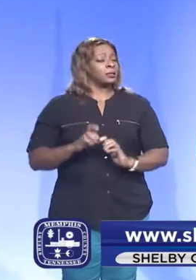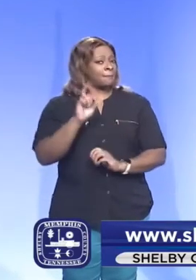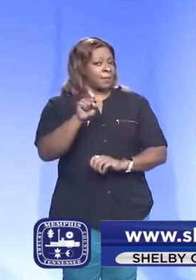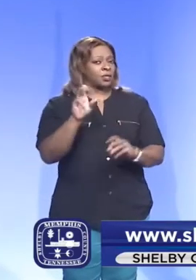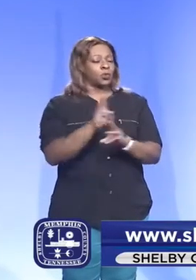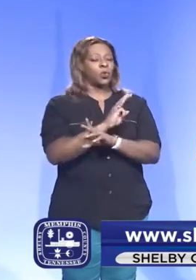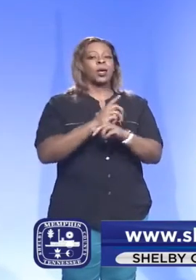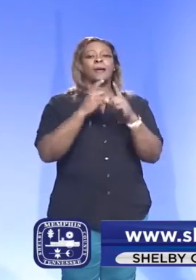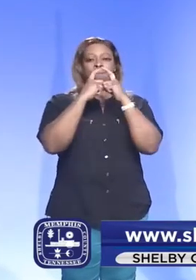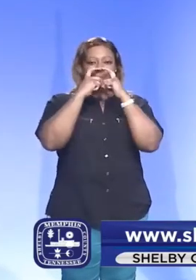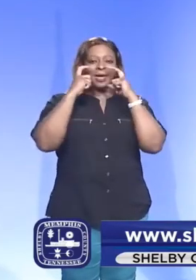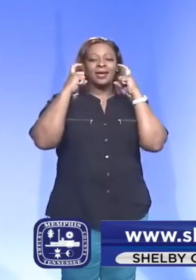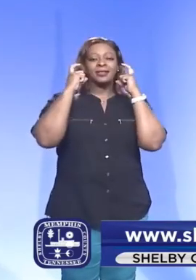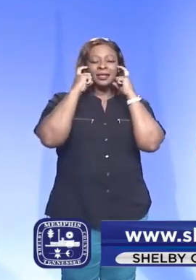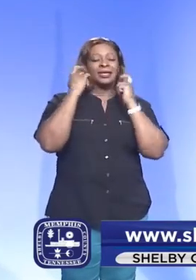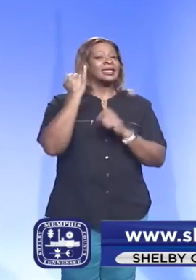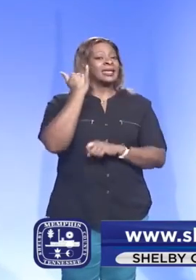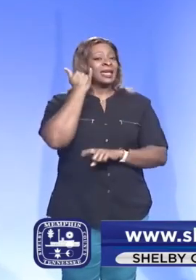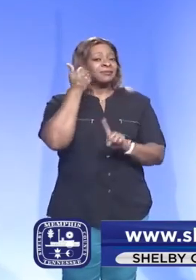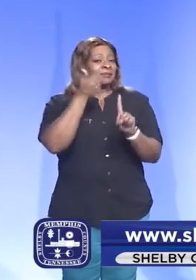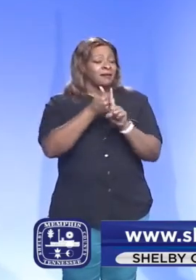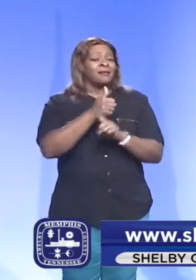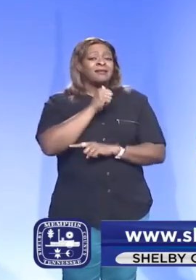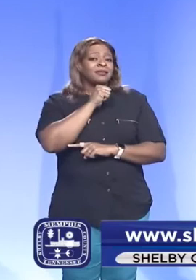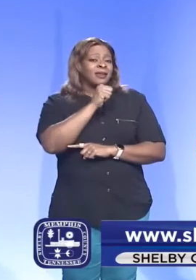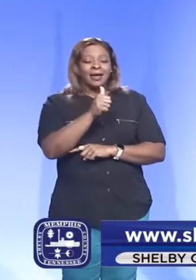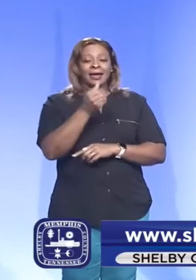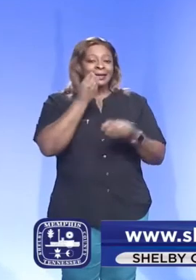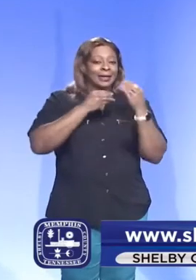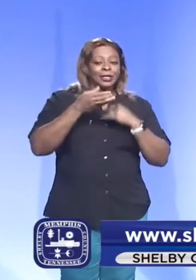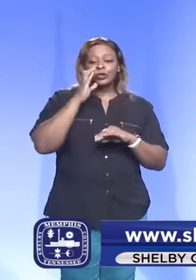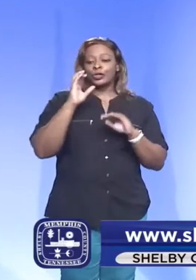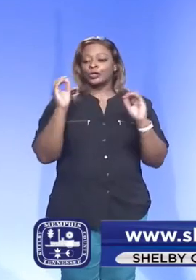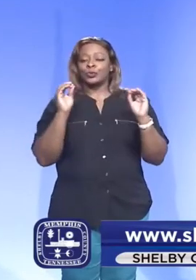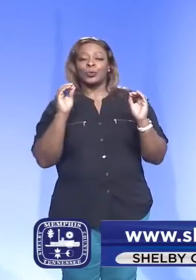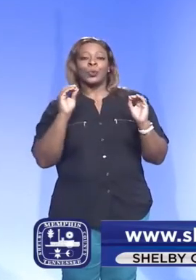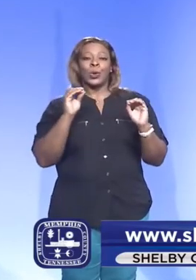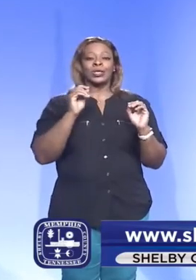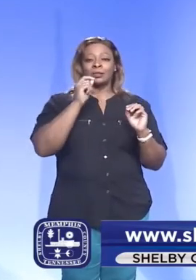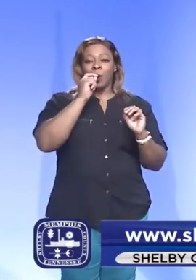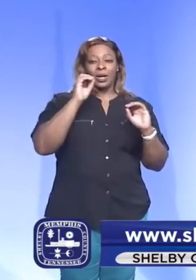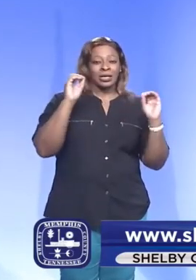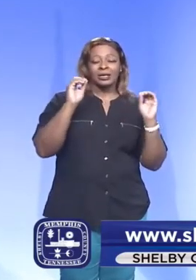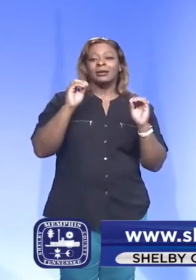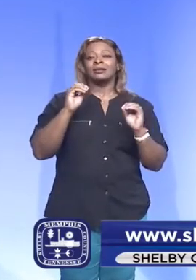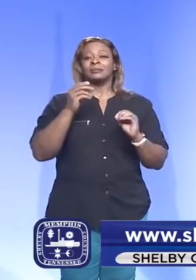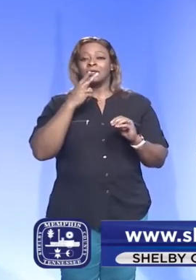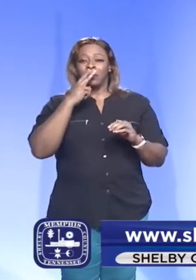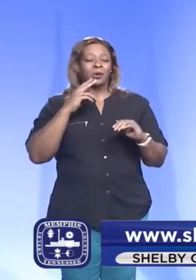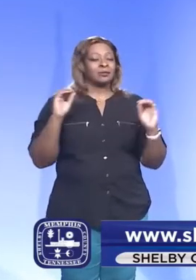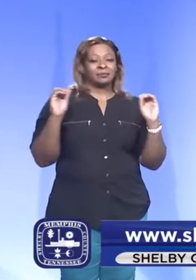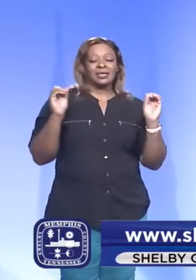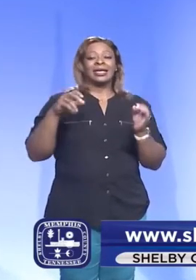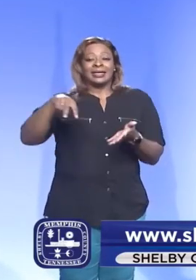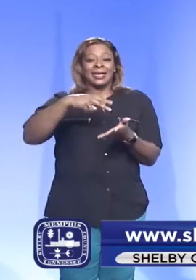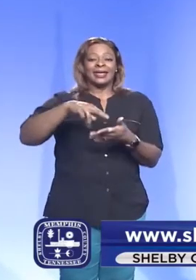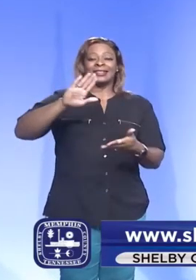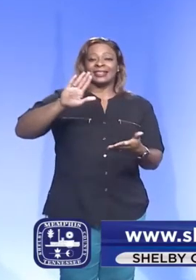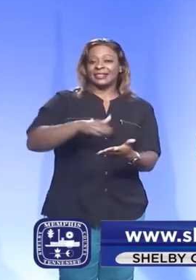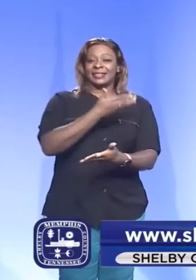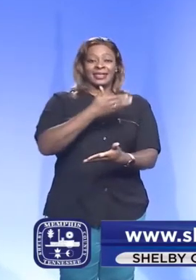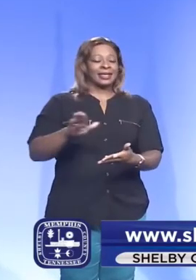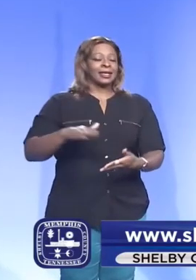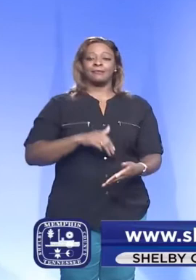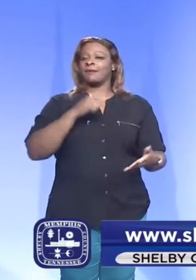wear a mask if they're not eating, drinking, or smoking. Dancing and singing was